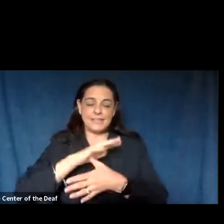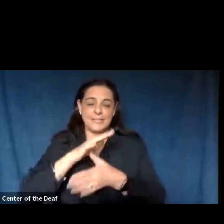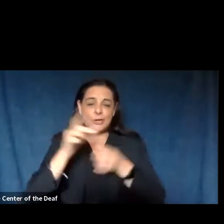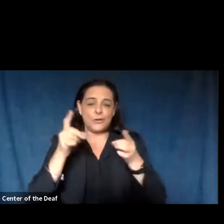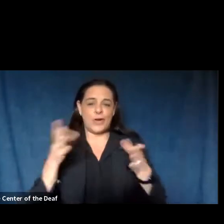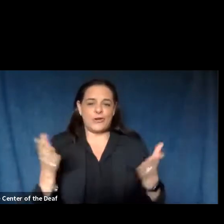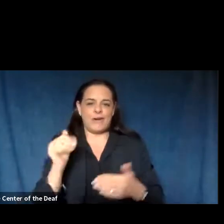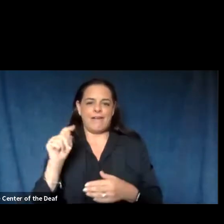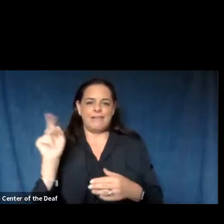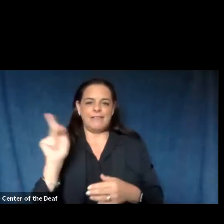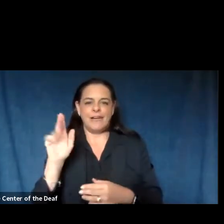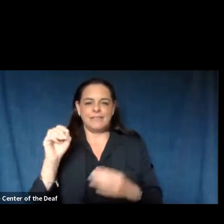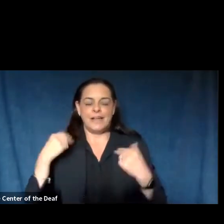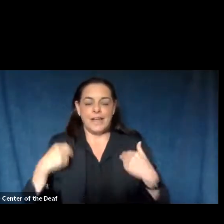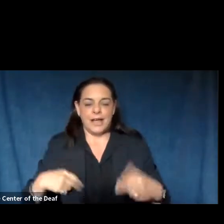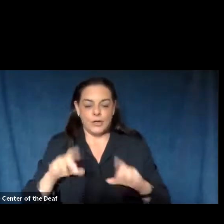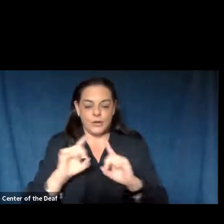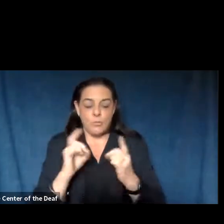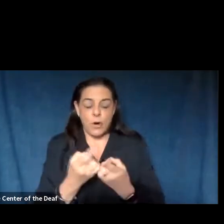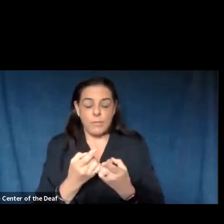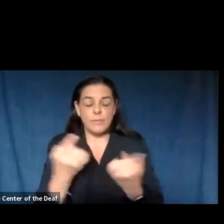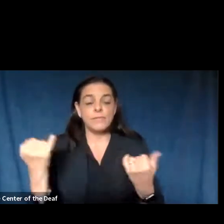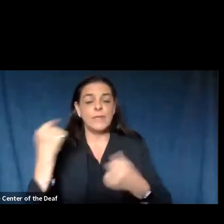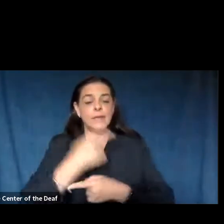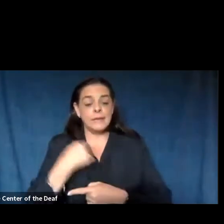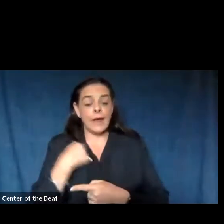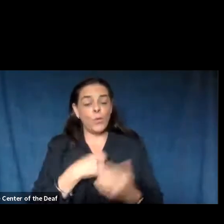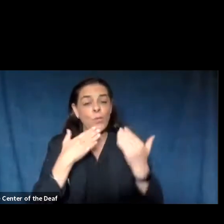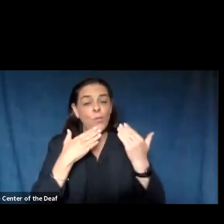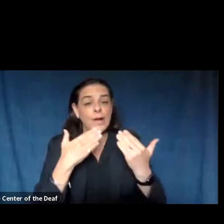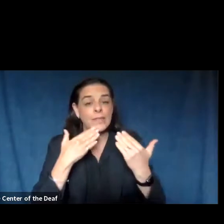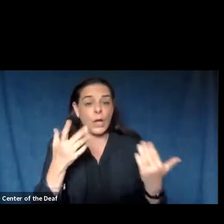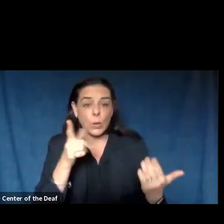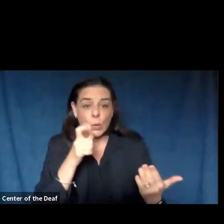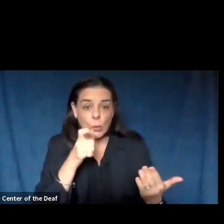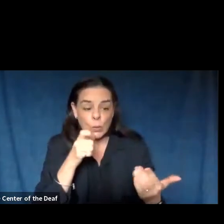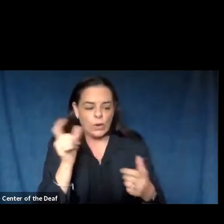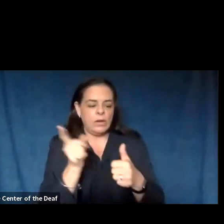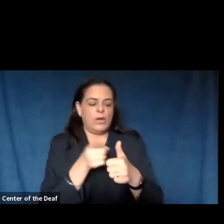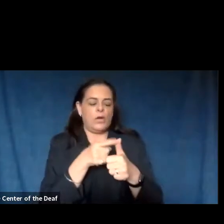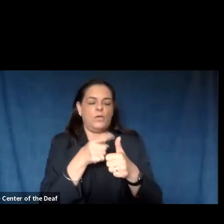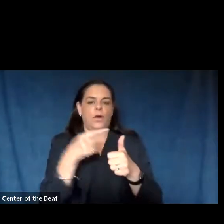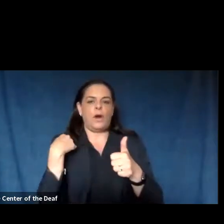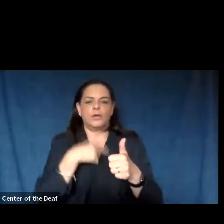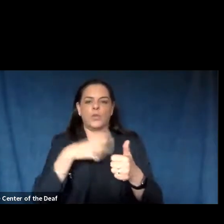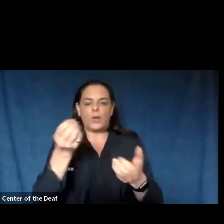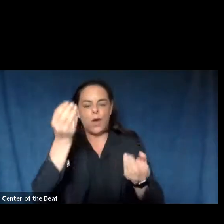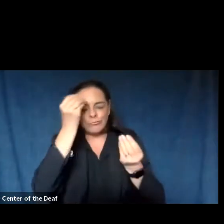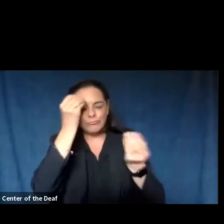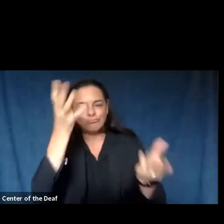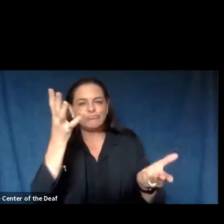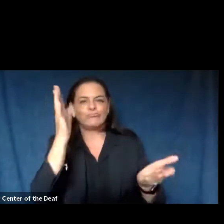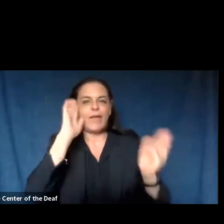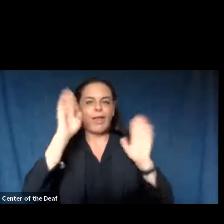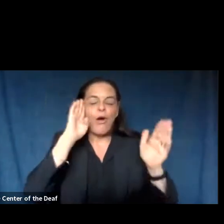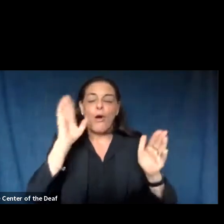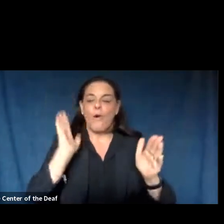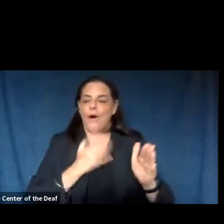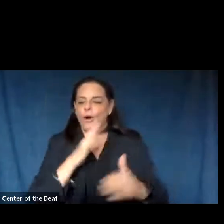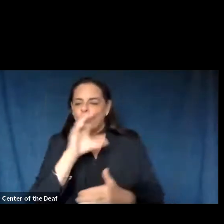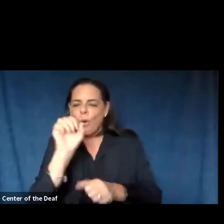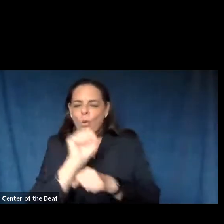of gratitude today is twofold. First, we want to acknowledge everyone, our coworkers, friends, and community